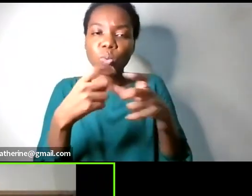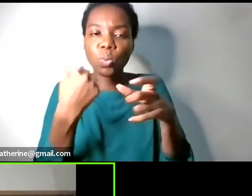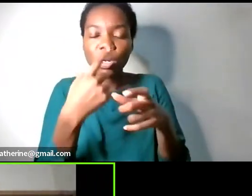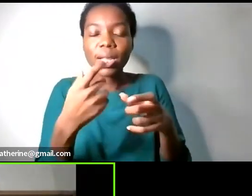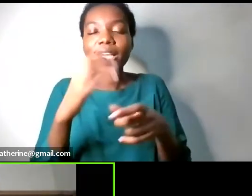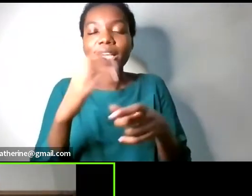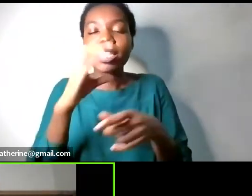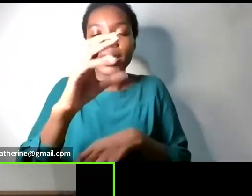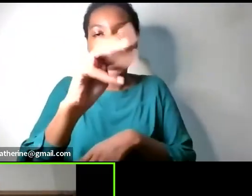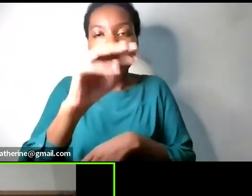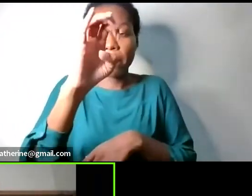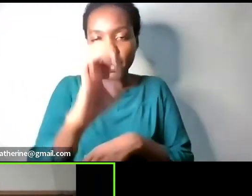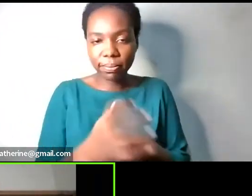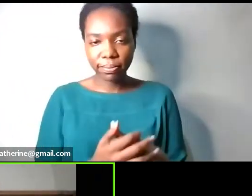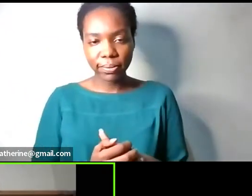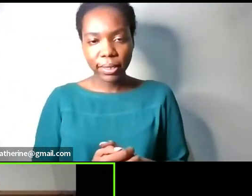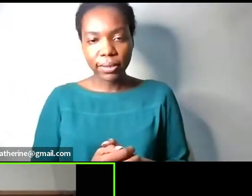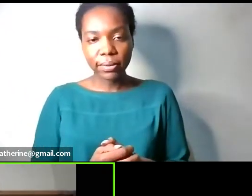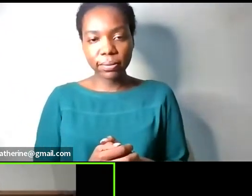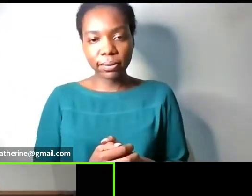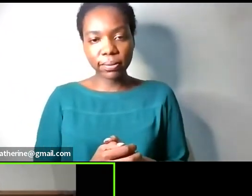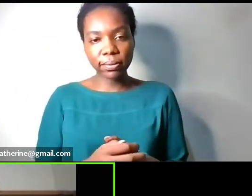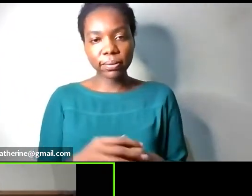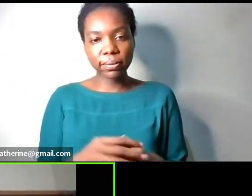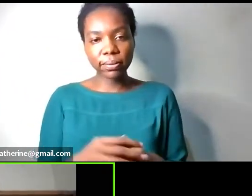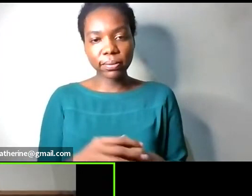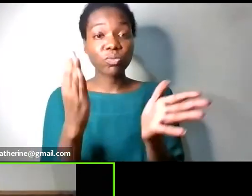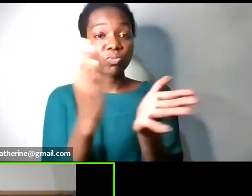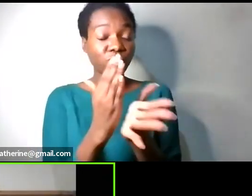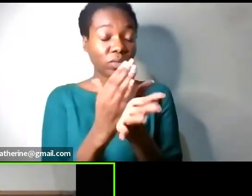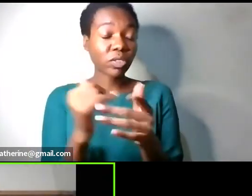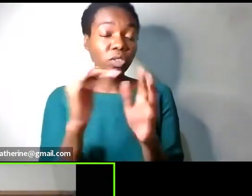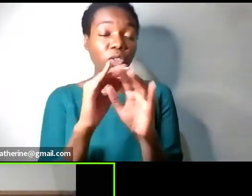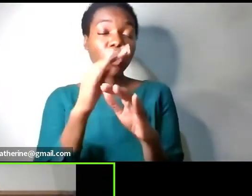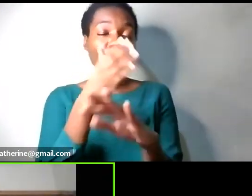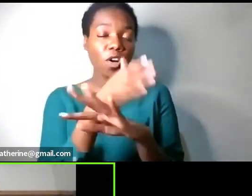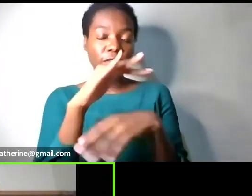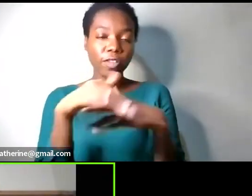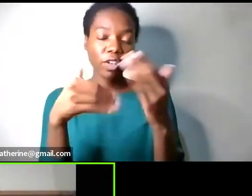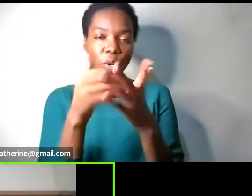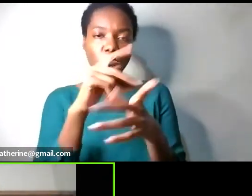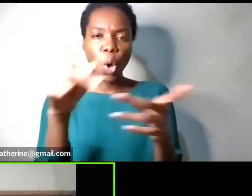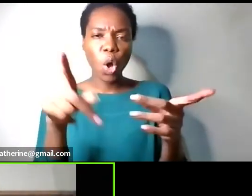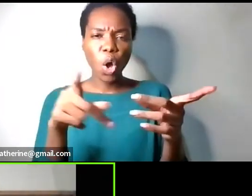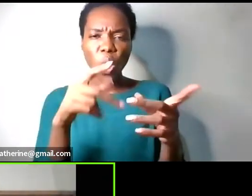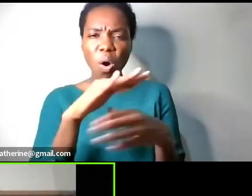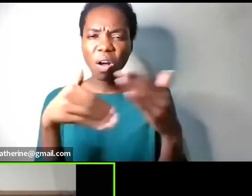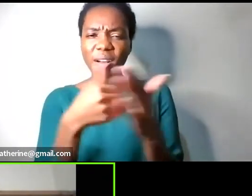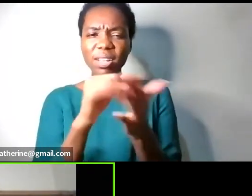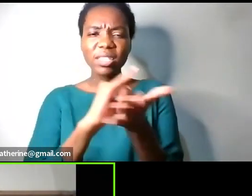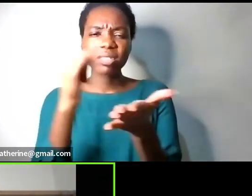Authority. And of course, the overall regulation of any insurance company is